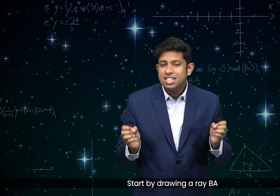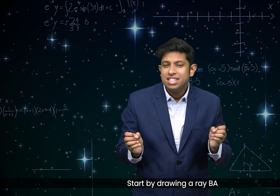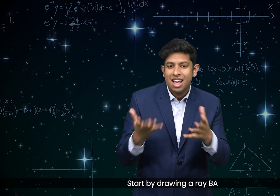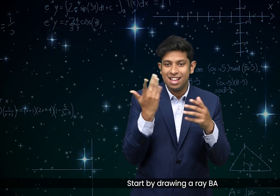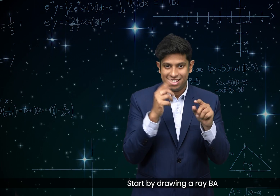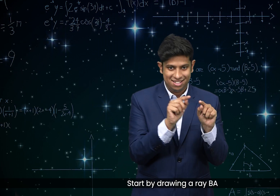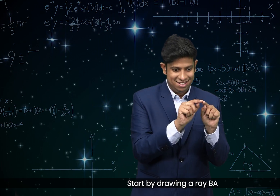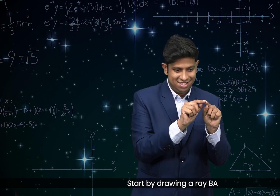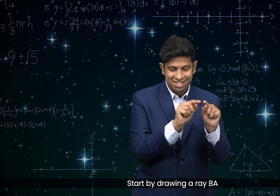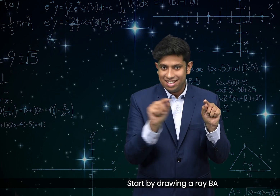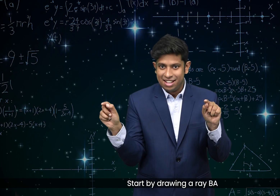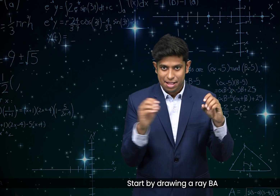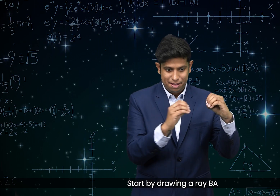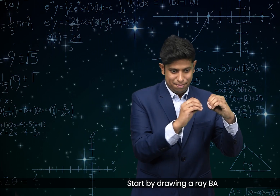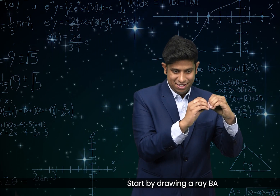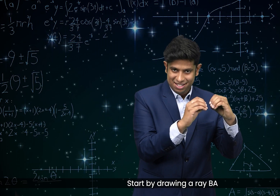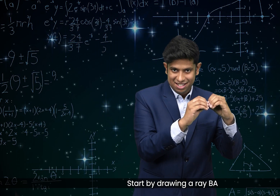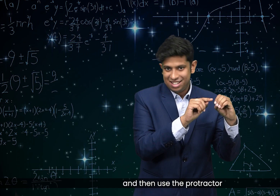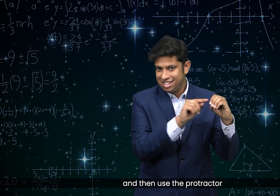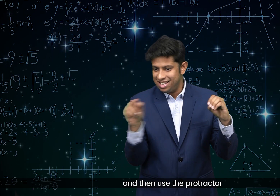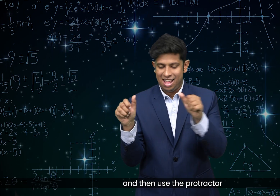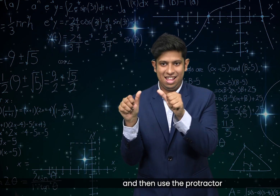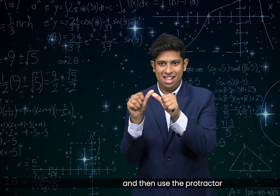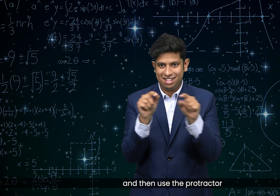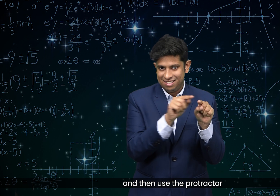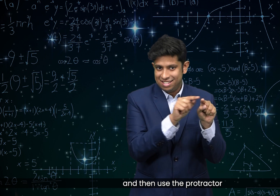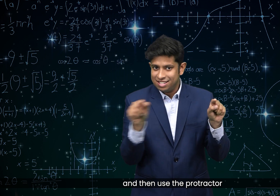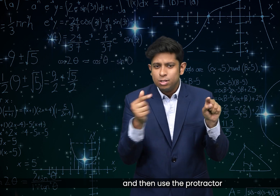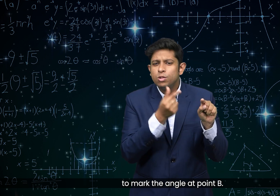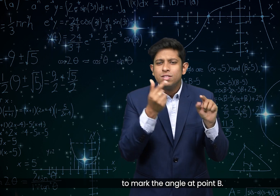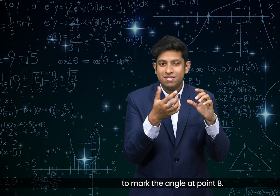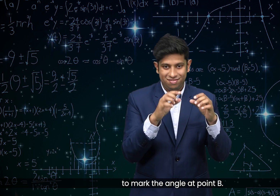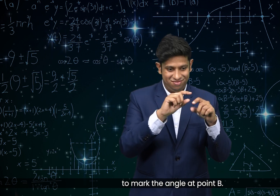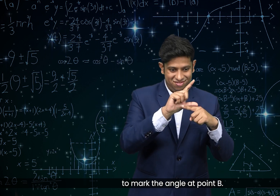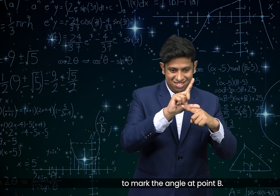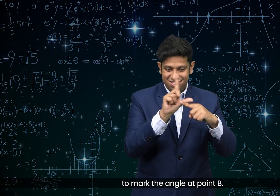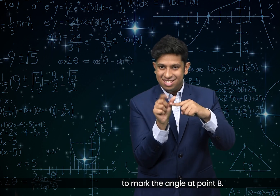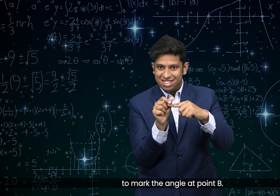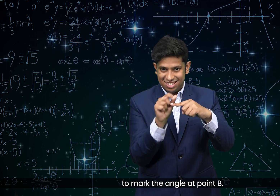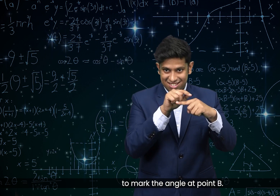Start by drawing a ray BA and then use the protractor to mark the angle at point B.